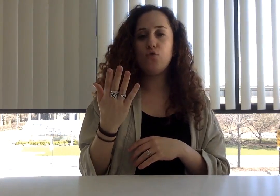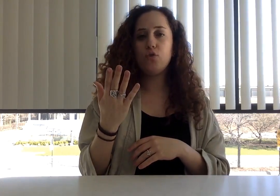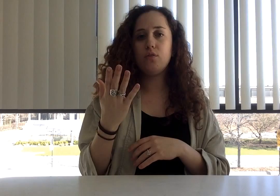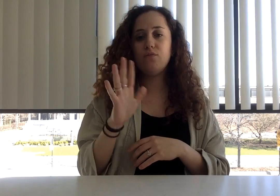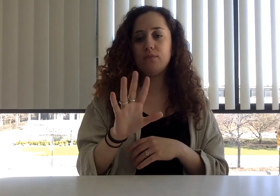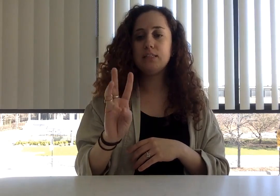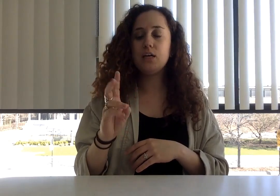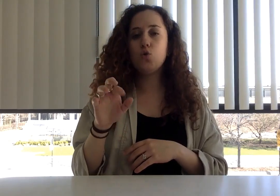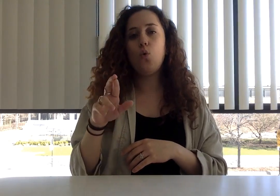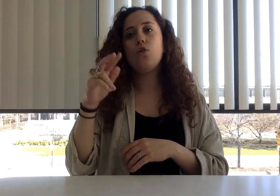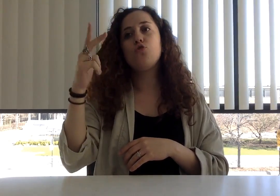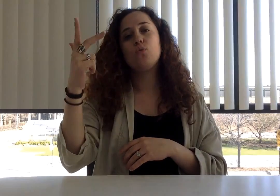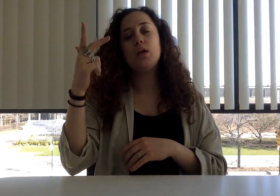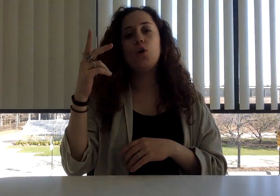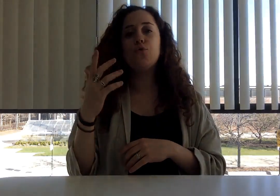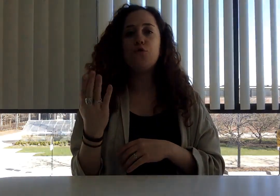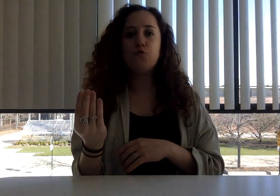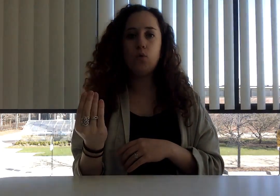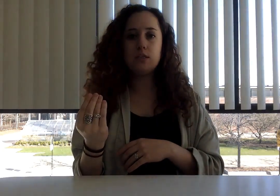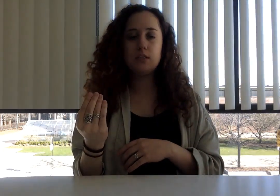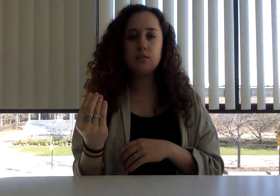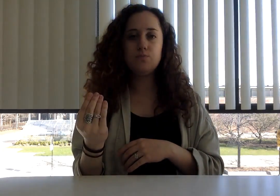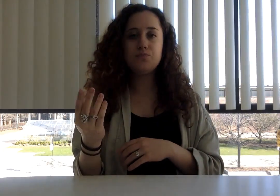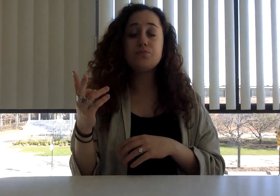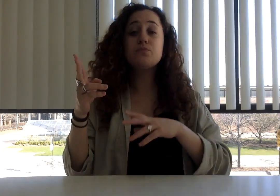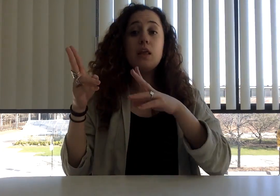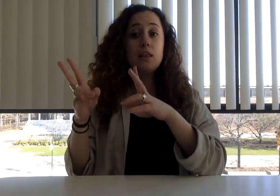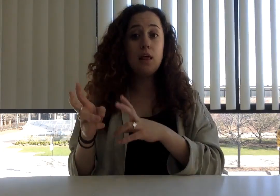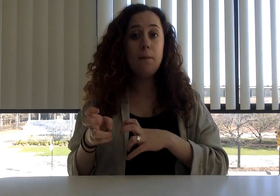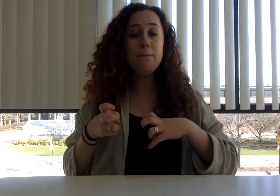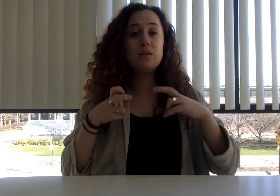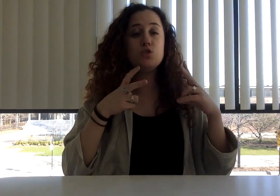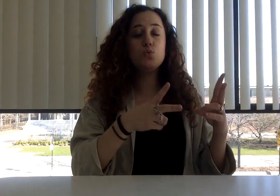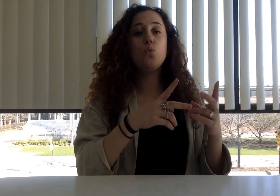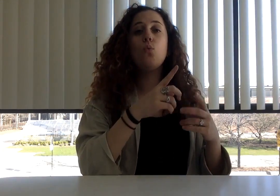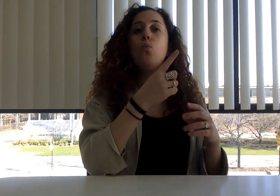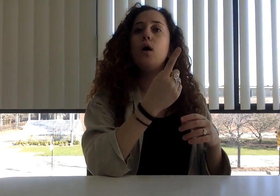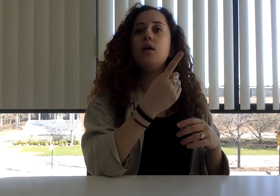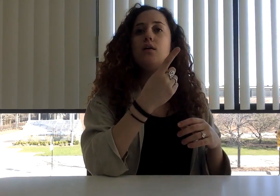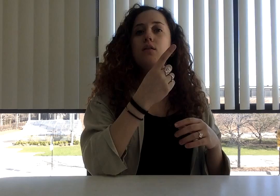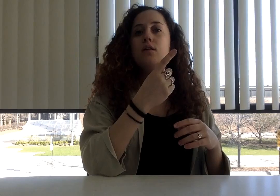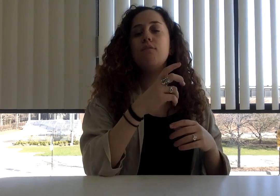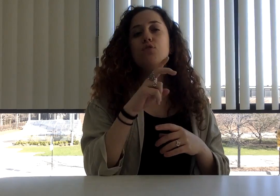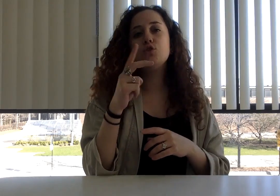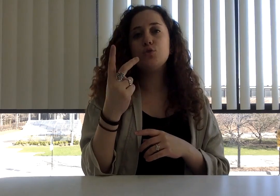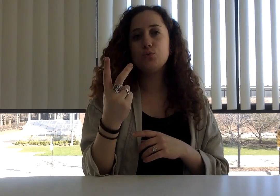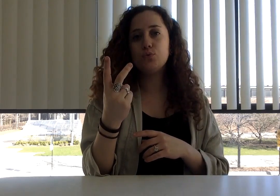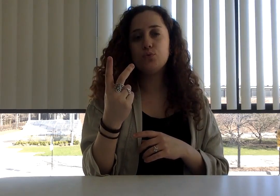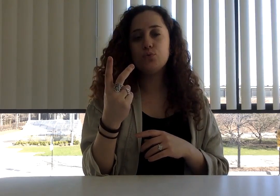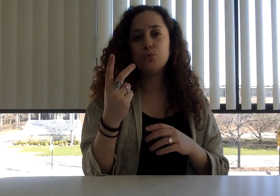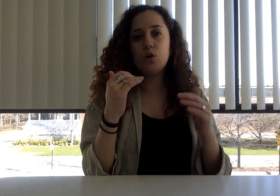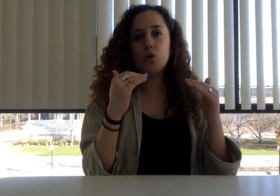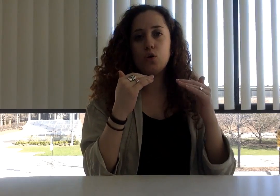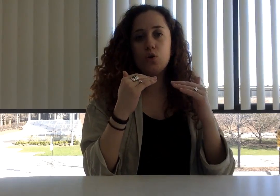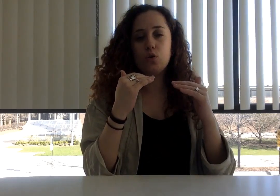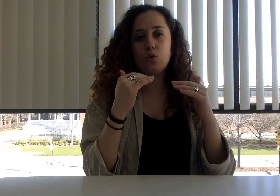Plugging that back into one of the two equations that I just formed, found out that y was equal to 4 over